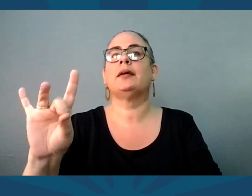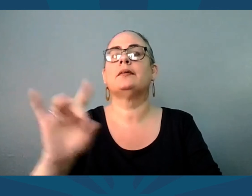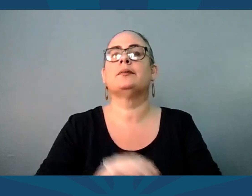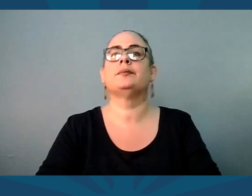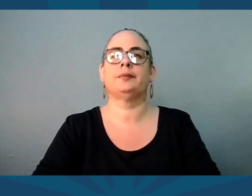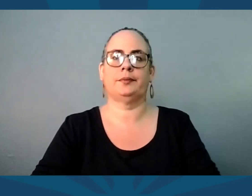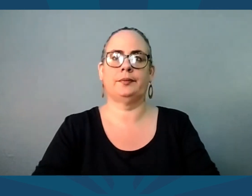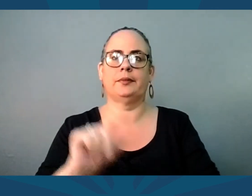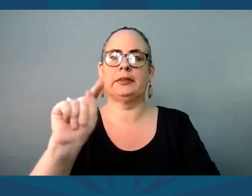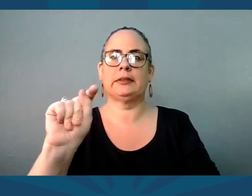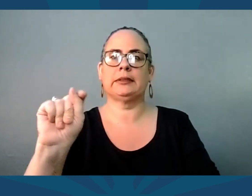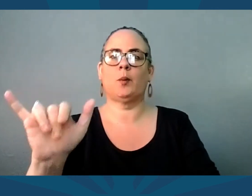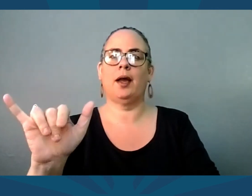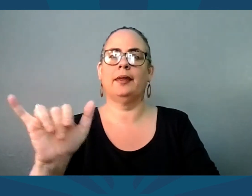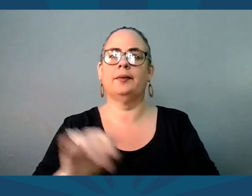520-375-7808.